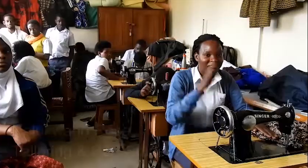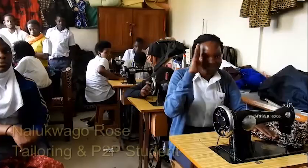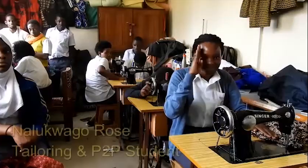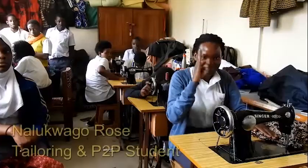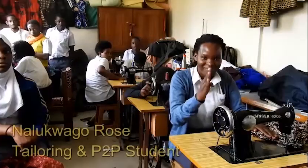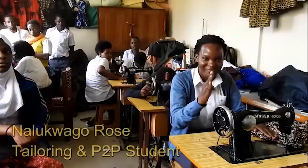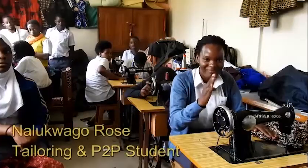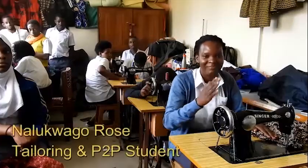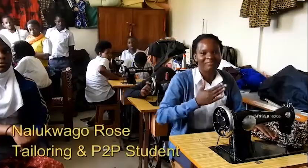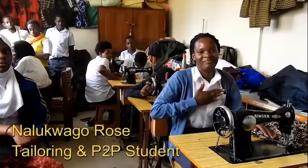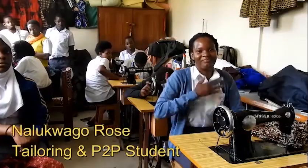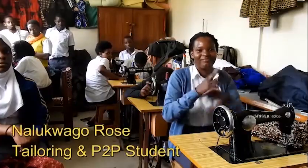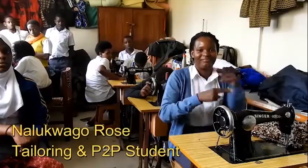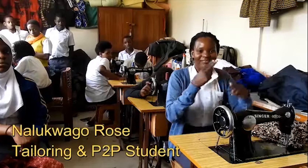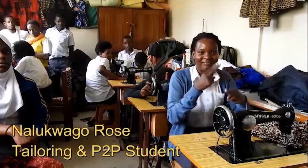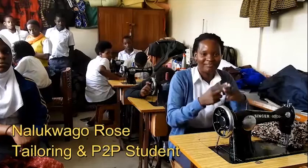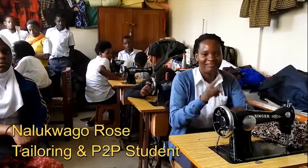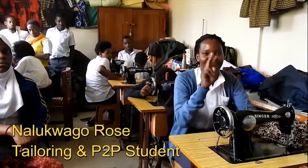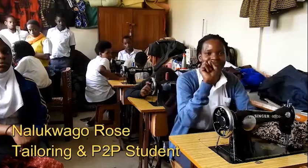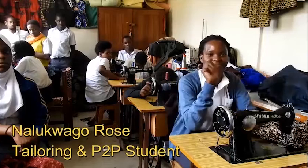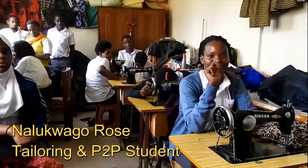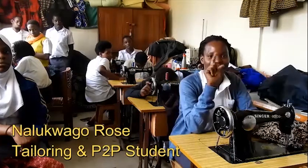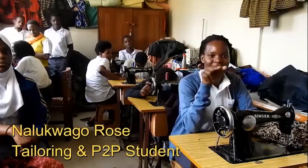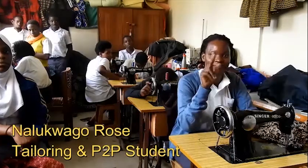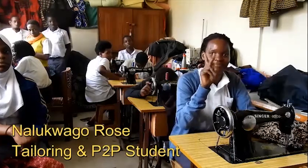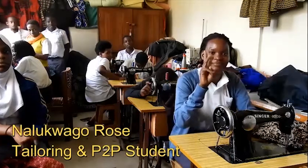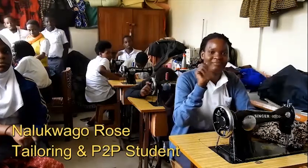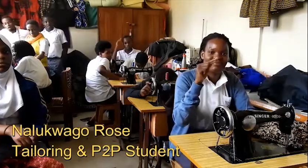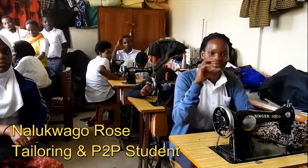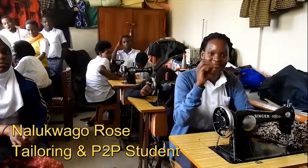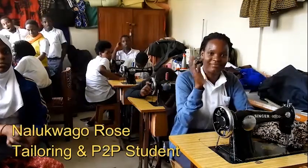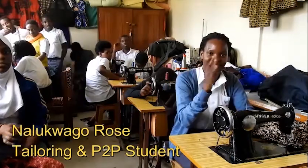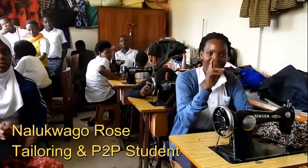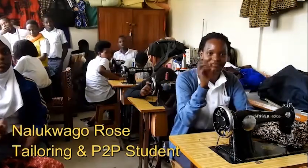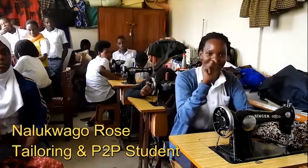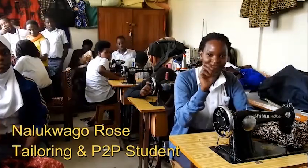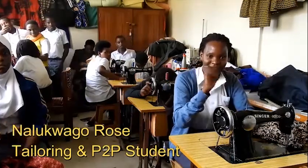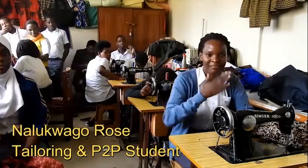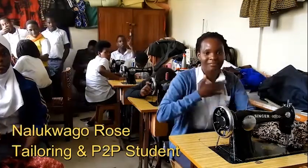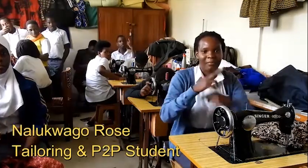Hello, my name is Narukwago Rose and that is my sign